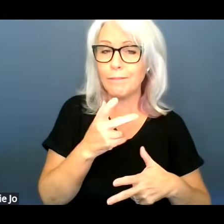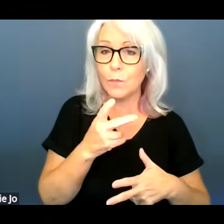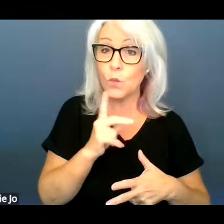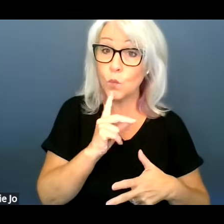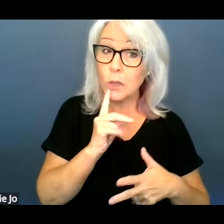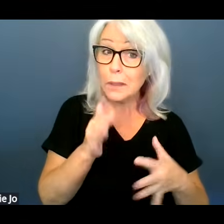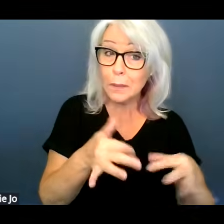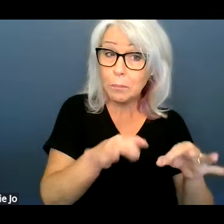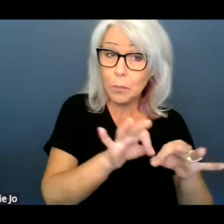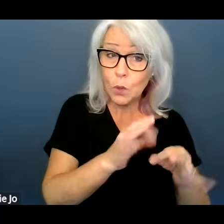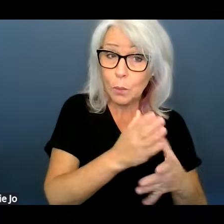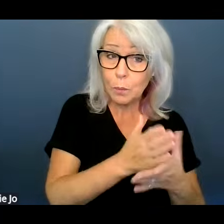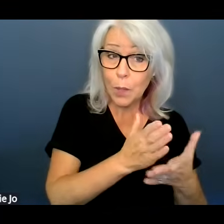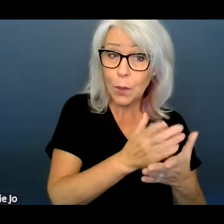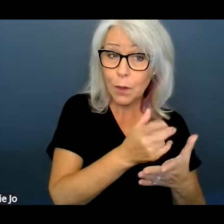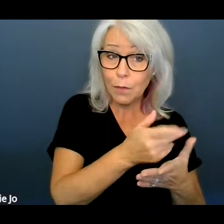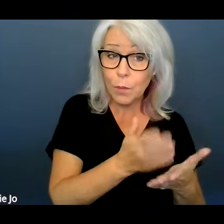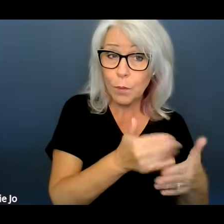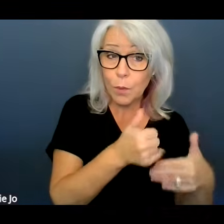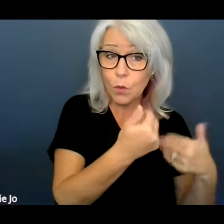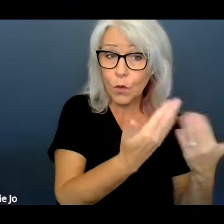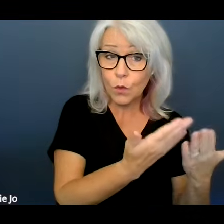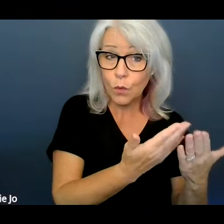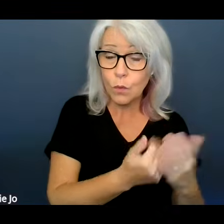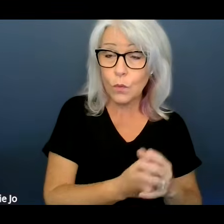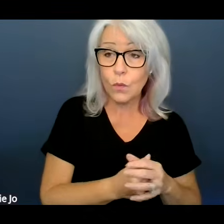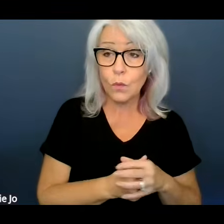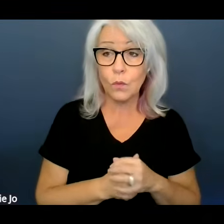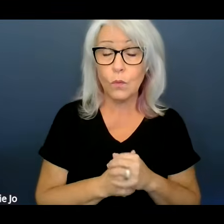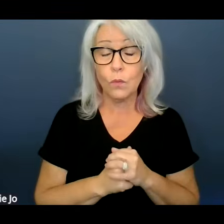part of the proposal.